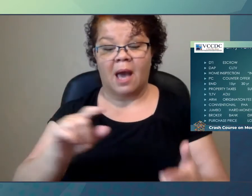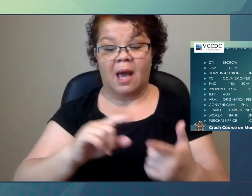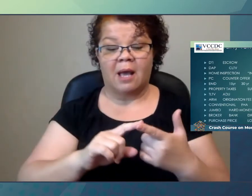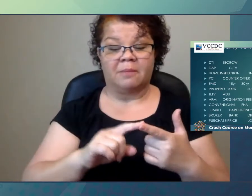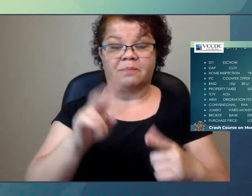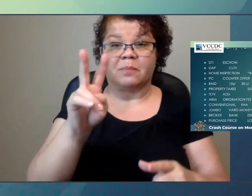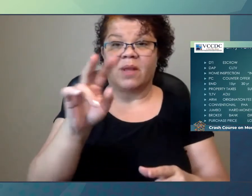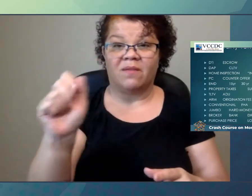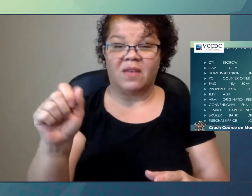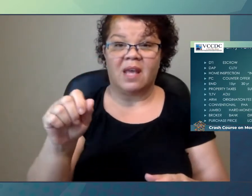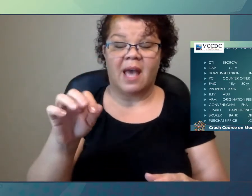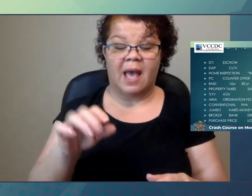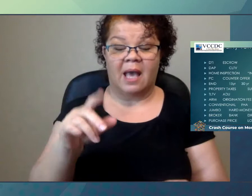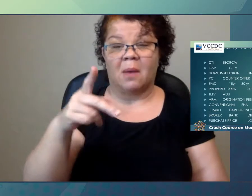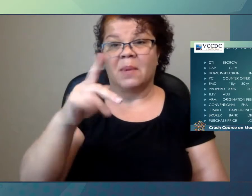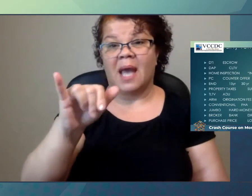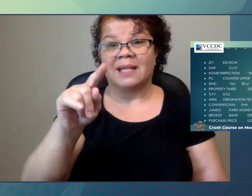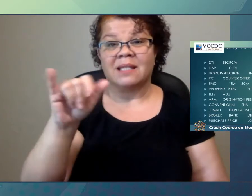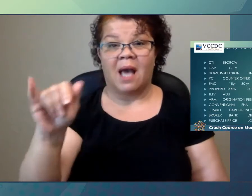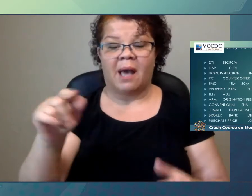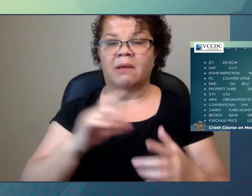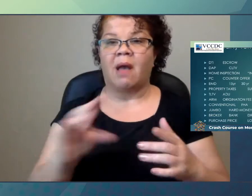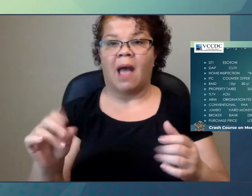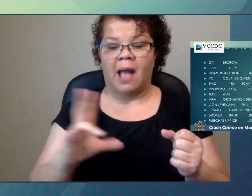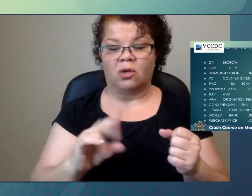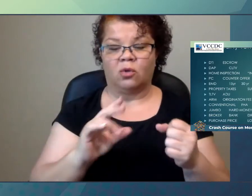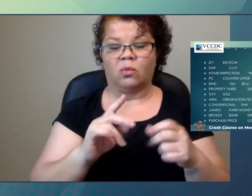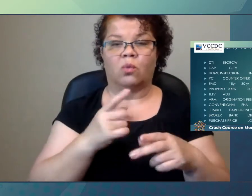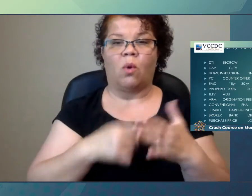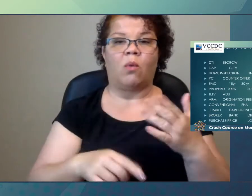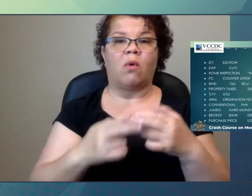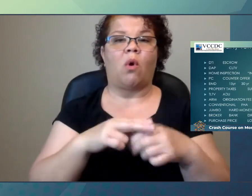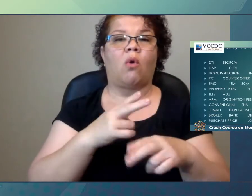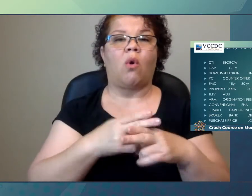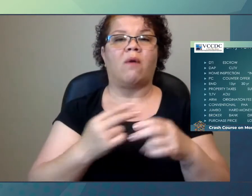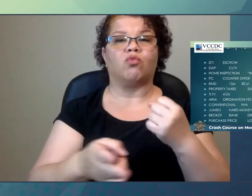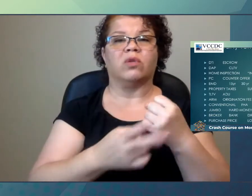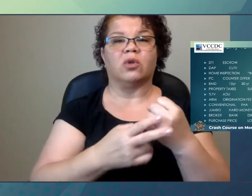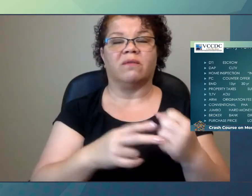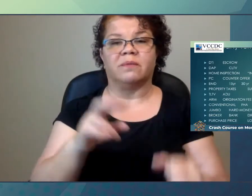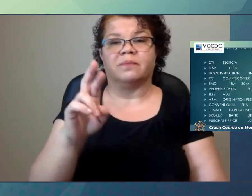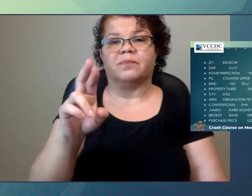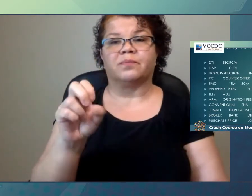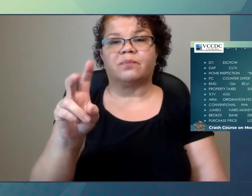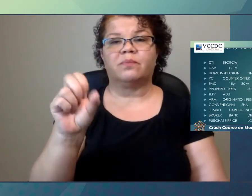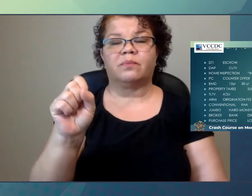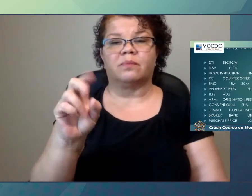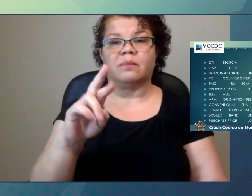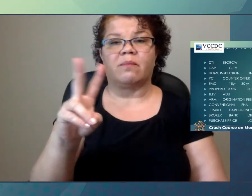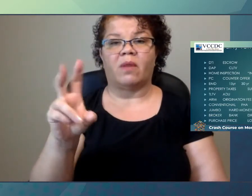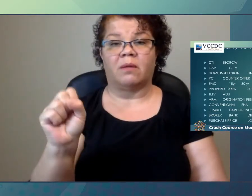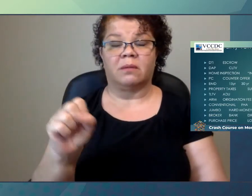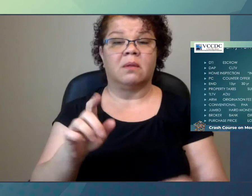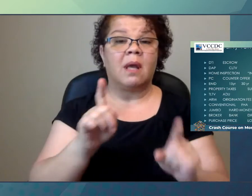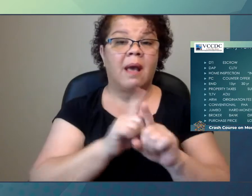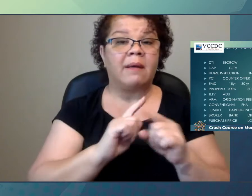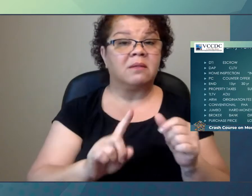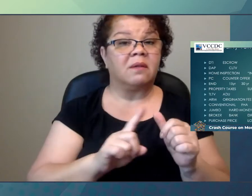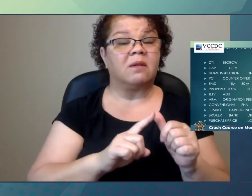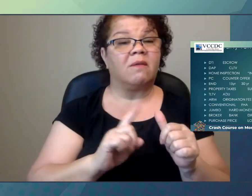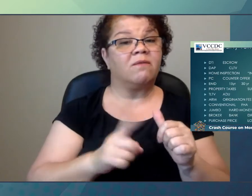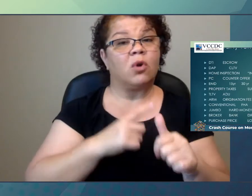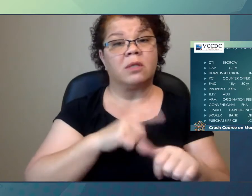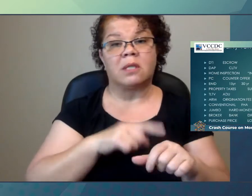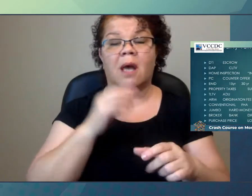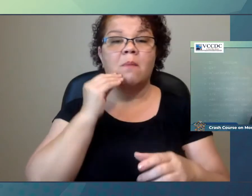funding fee, PITI, and reserves. So as a first-time home buyer, or even as someone that is not